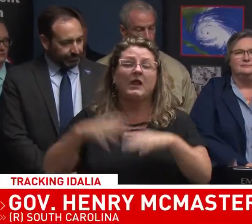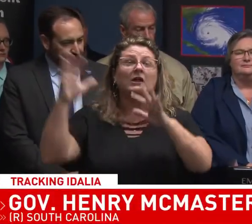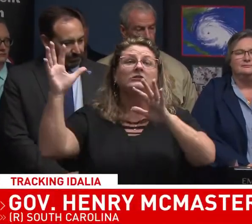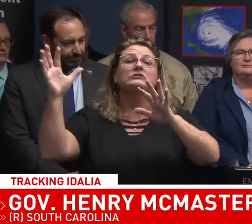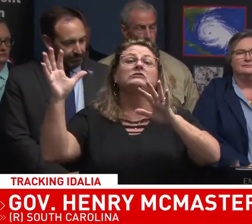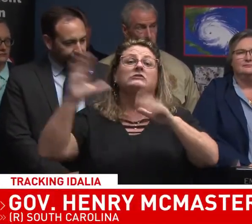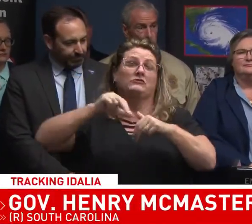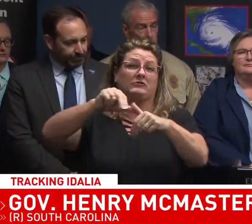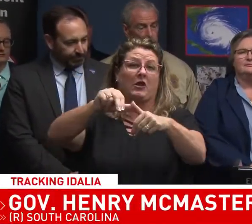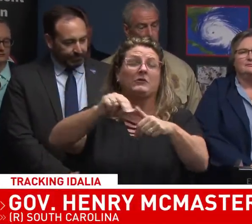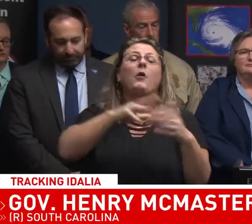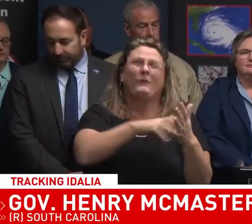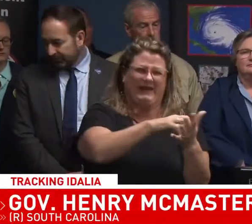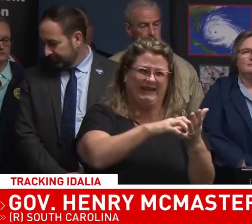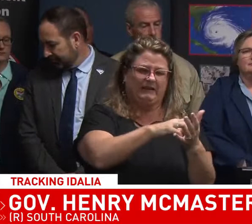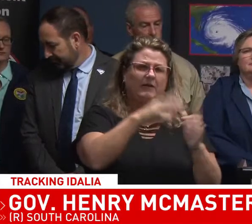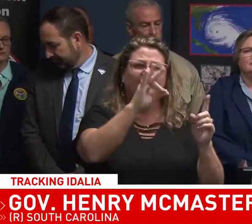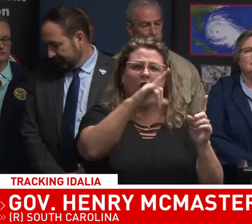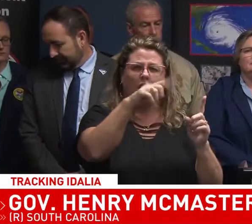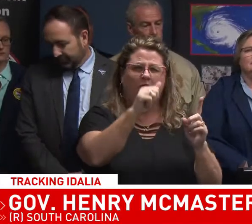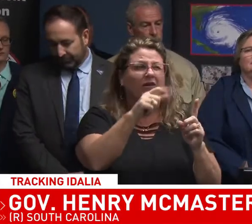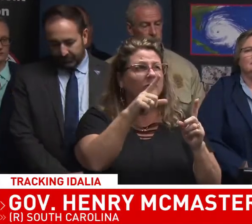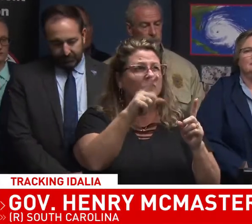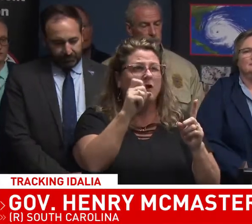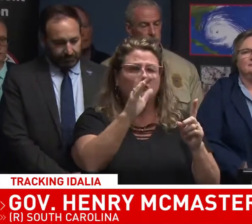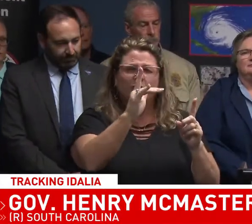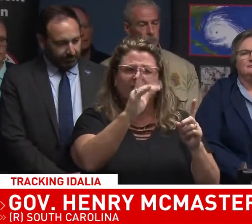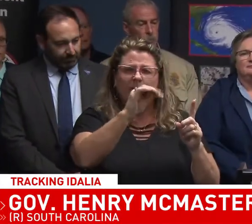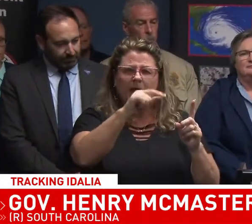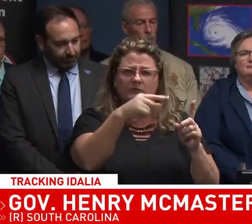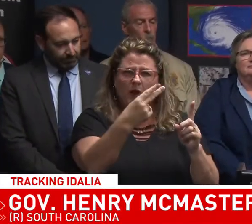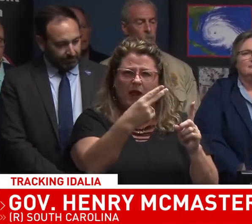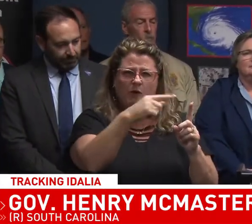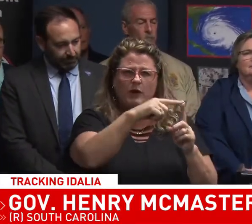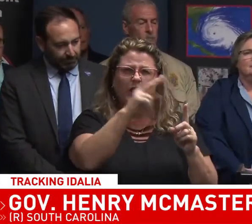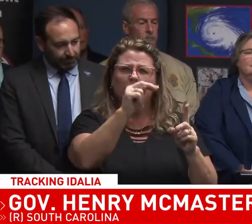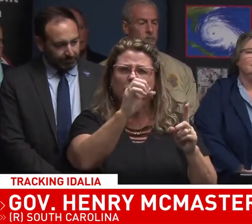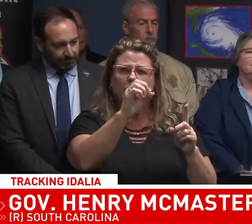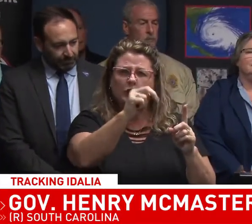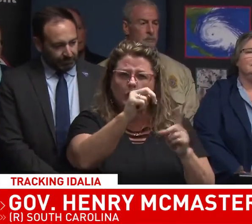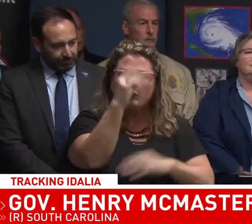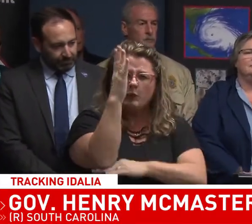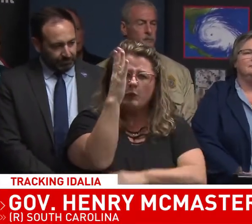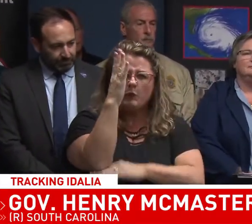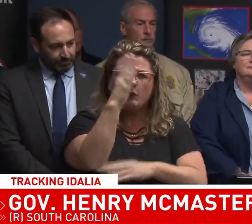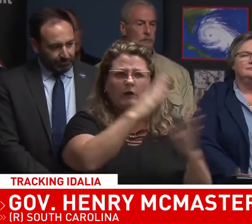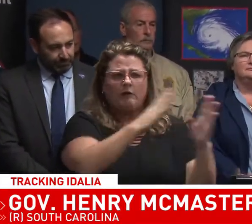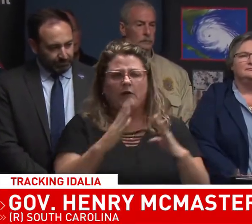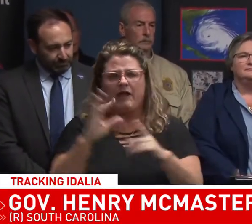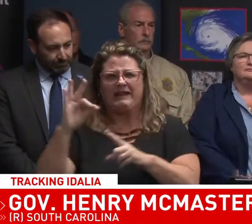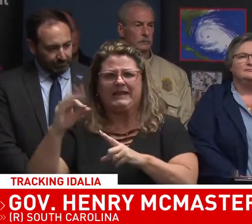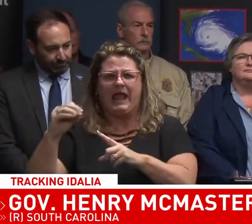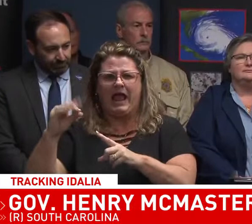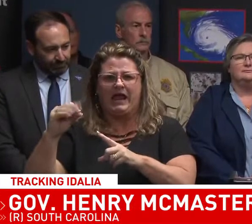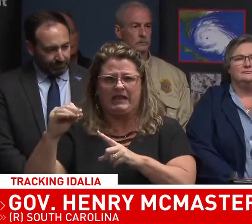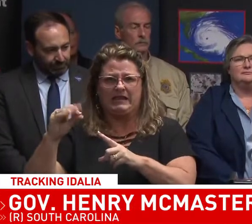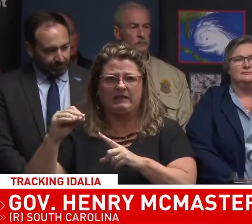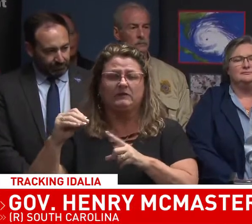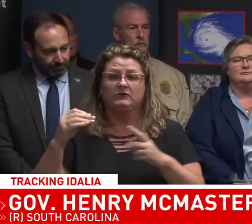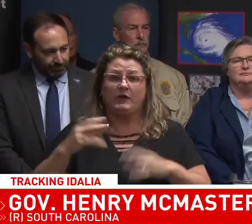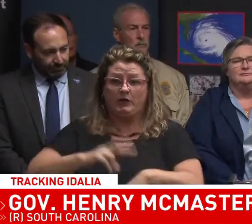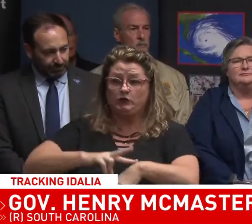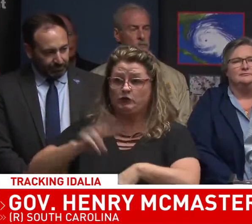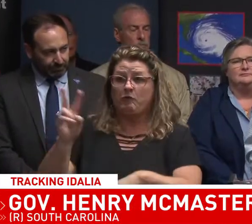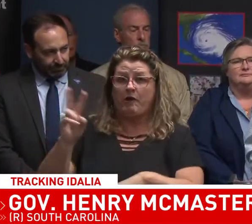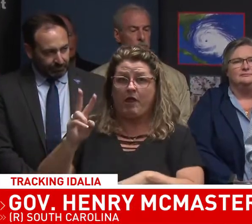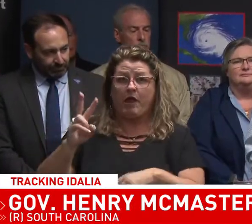weakening, as we know. It came into Florida. It was about 125 miles an hour. At noon, it was down to 90. Now, right now, as 2 o'clock, it's